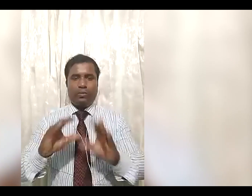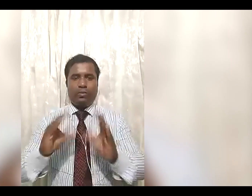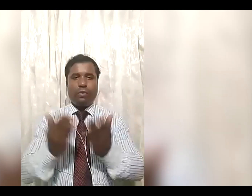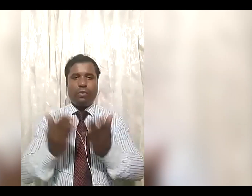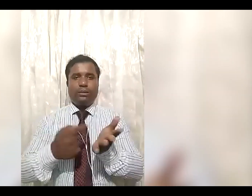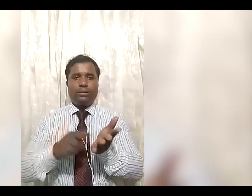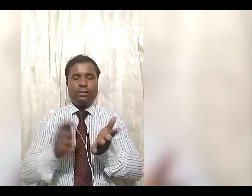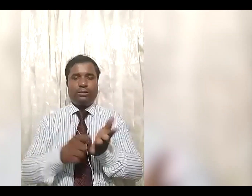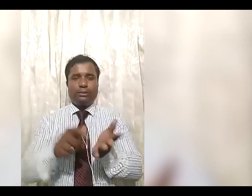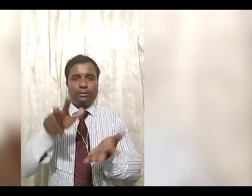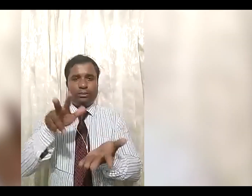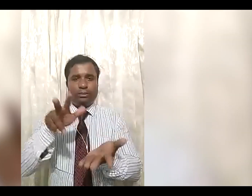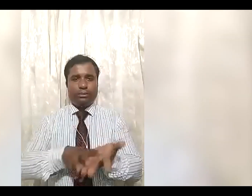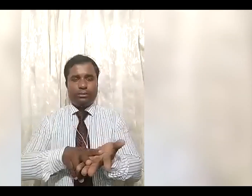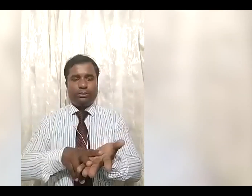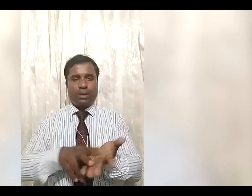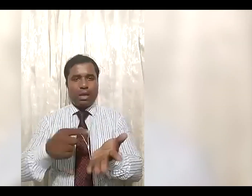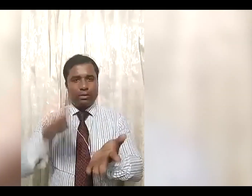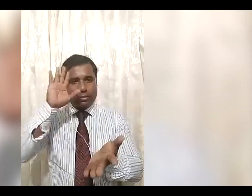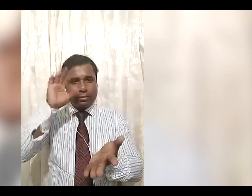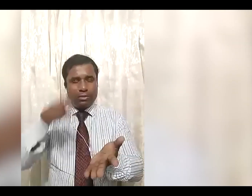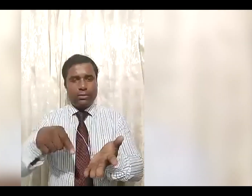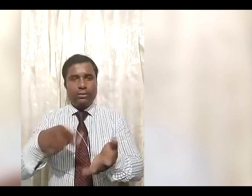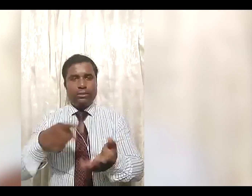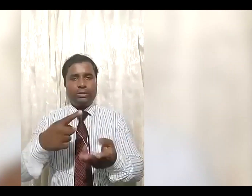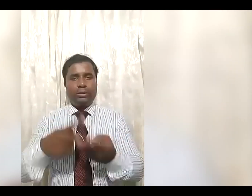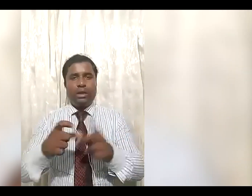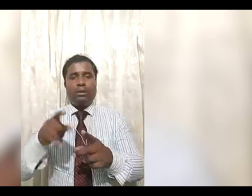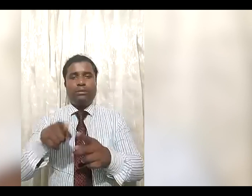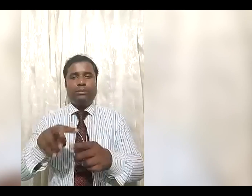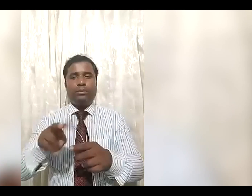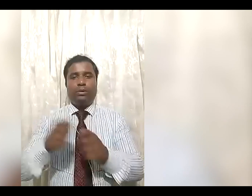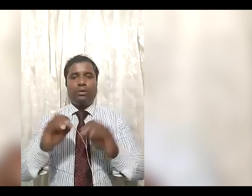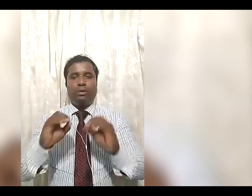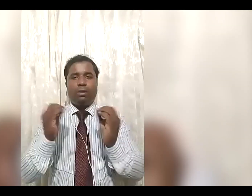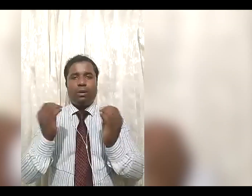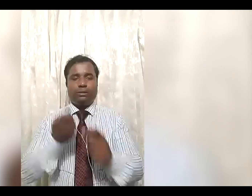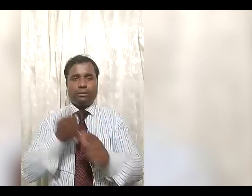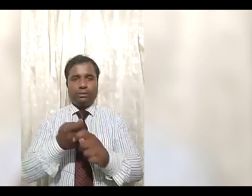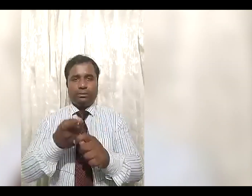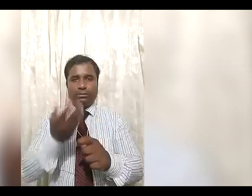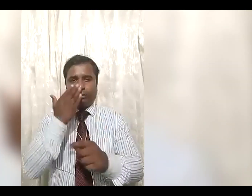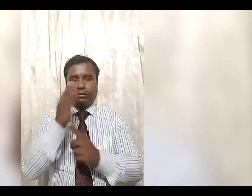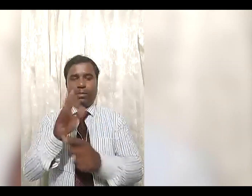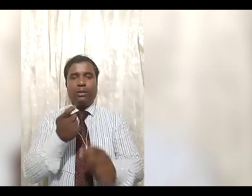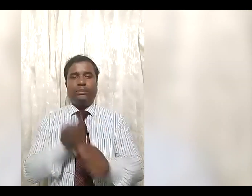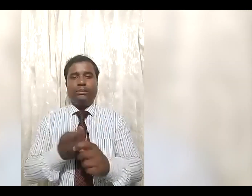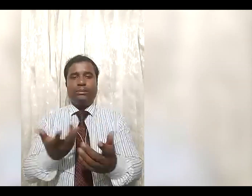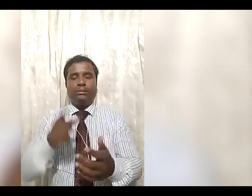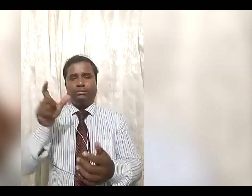important for us to recognize. So the ADA is helpful, obviously, domestically, but it doesn't have any